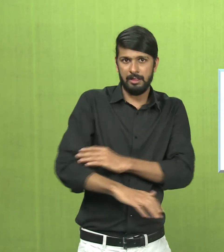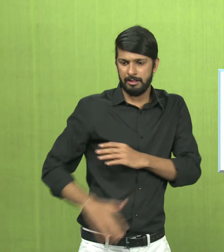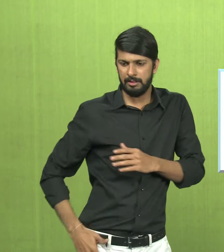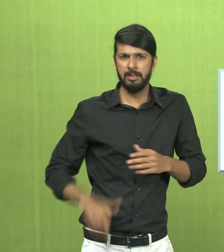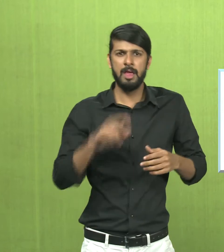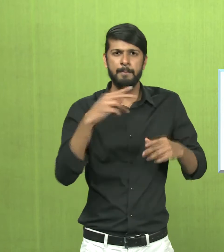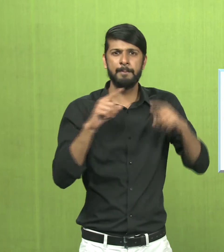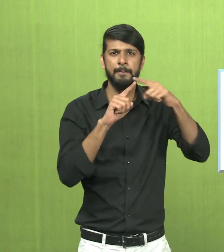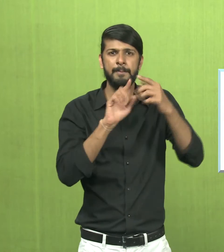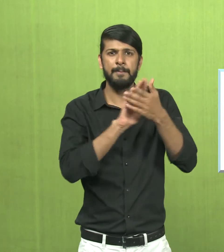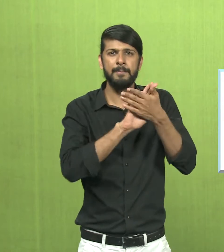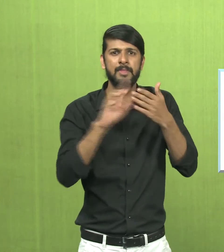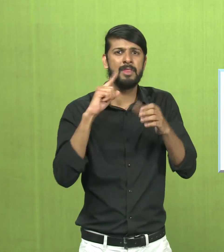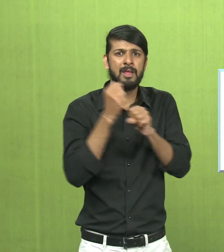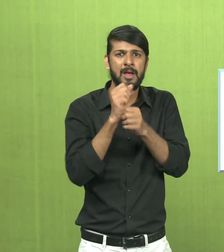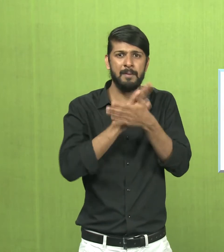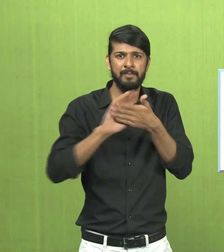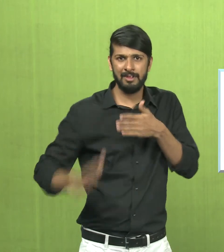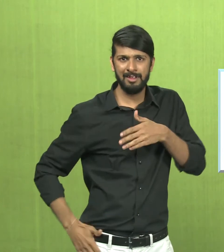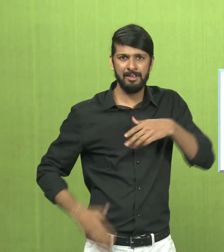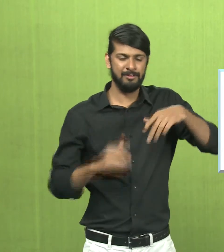Second point, one arm is on her thigh.